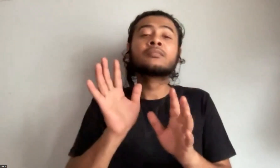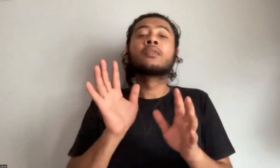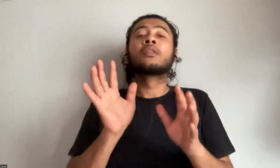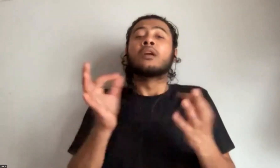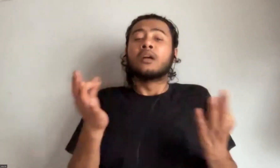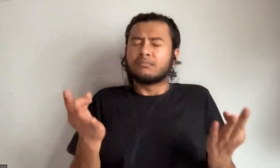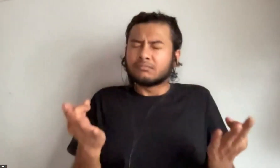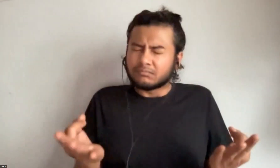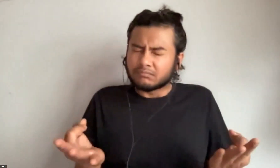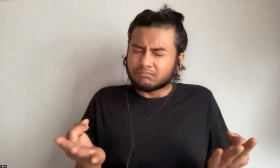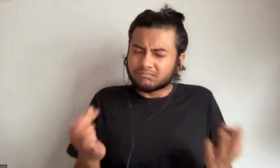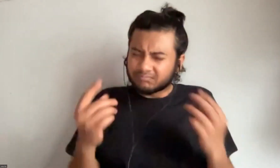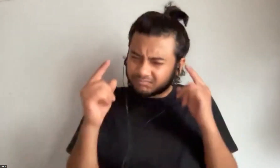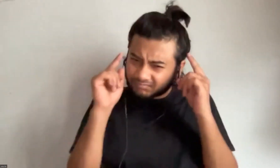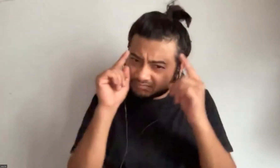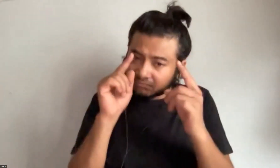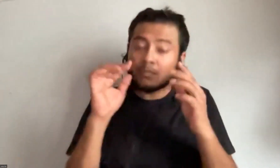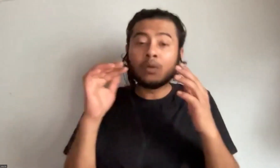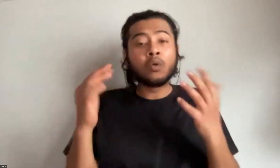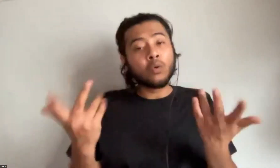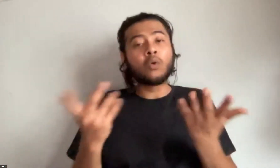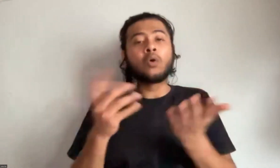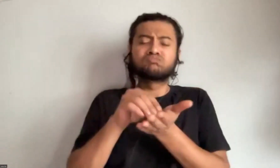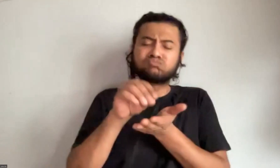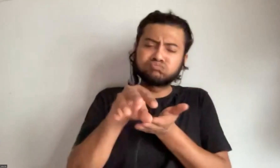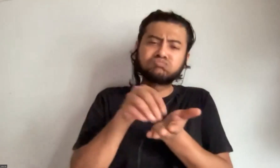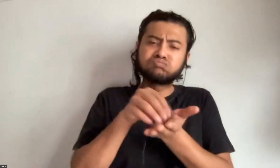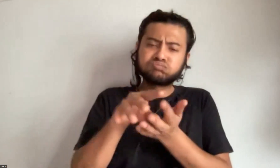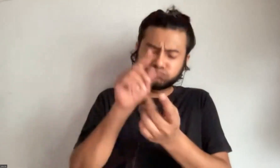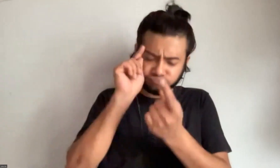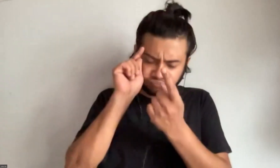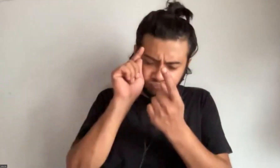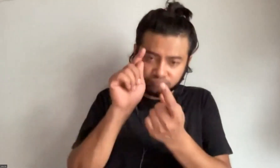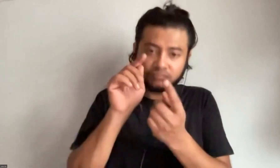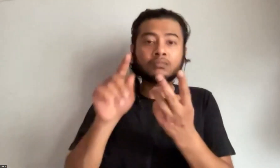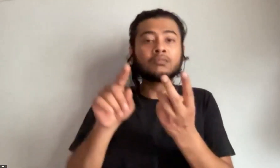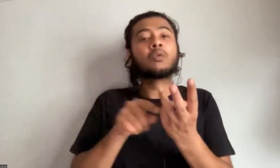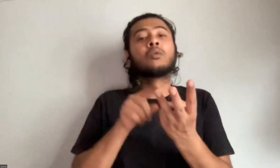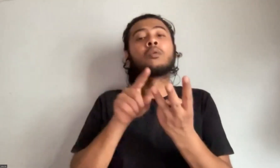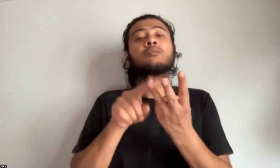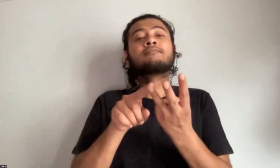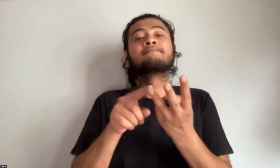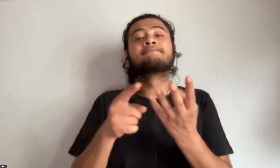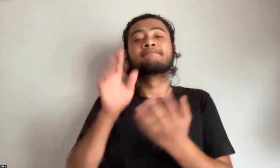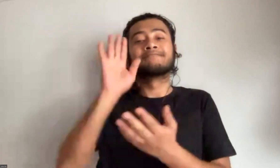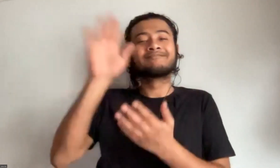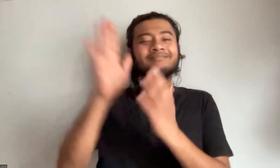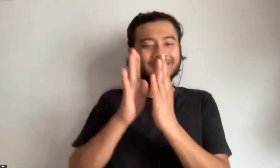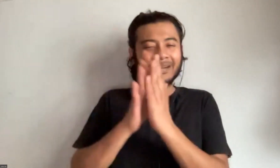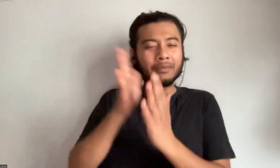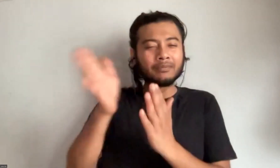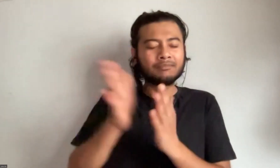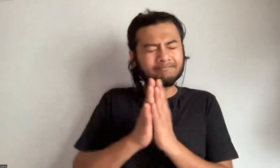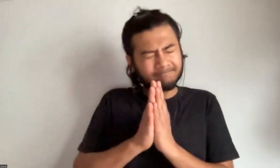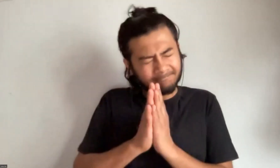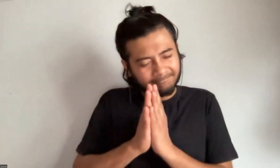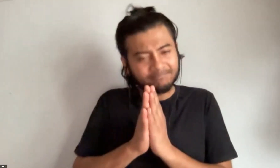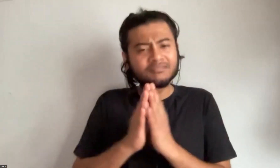to focus on the Supreme Lord. And because we are in Kali Yuga, no other process is effective except the name